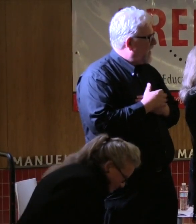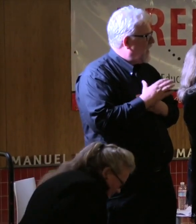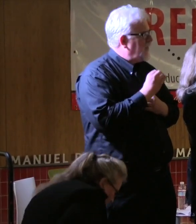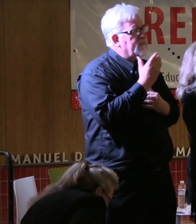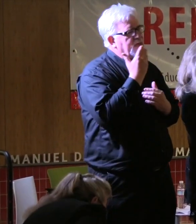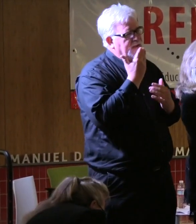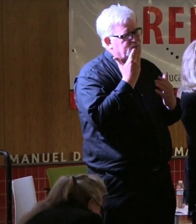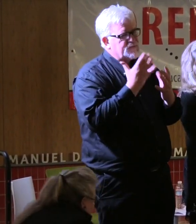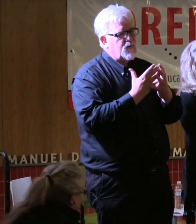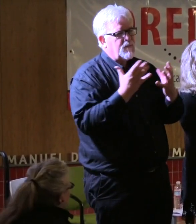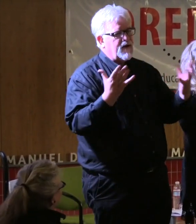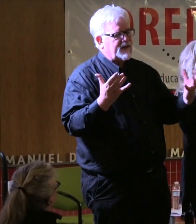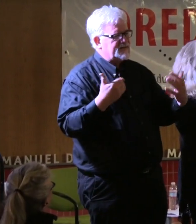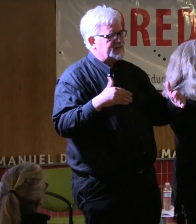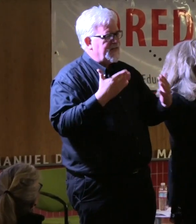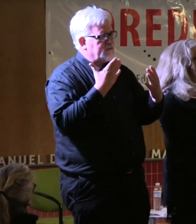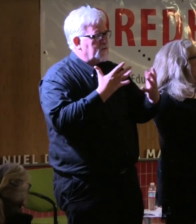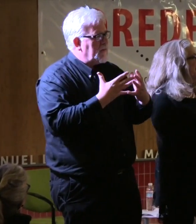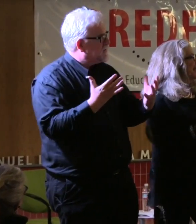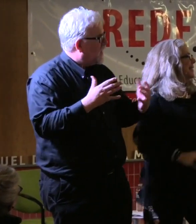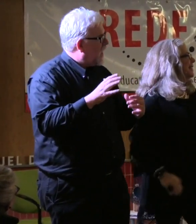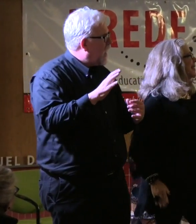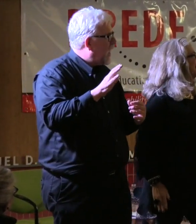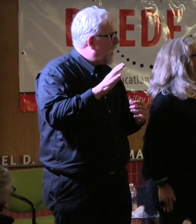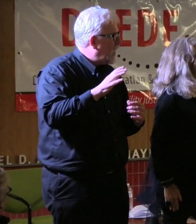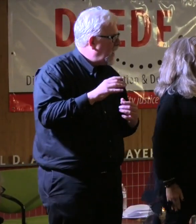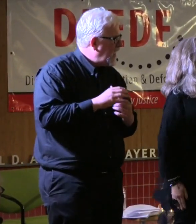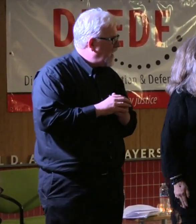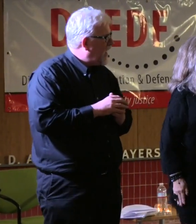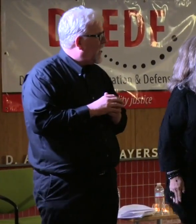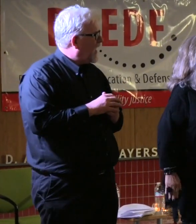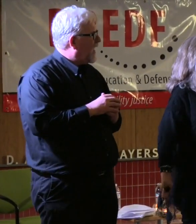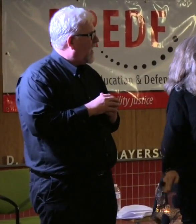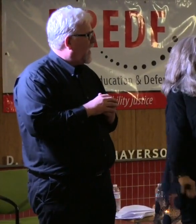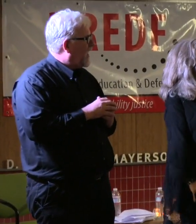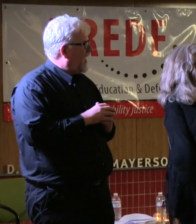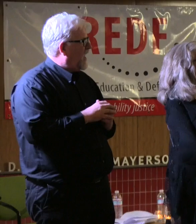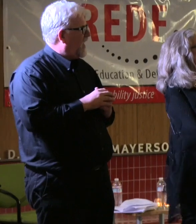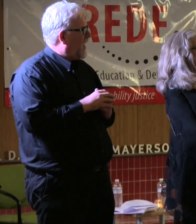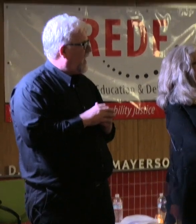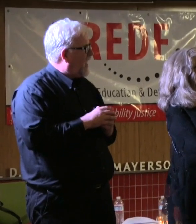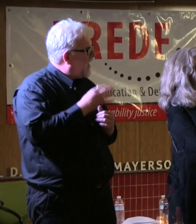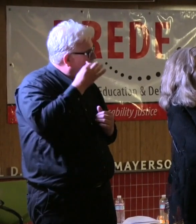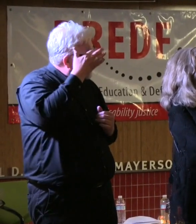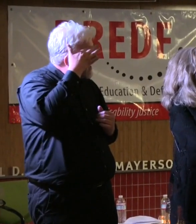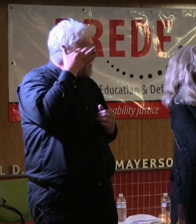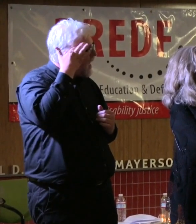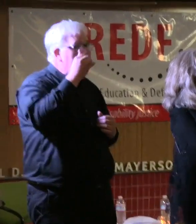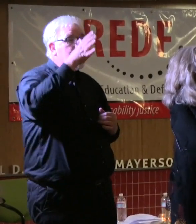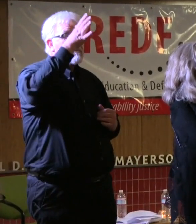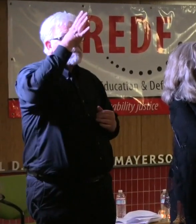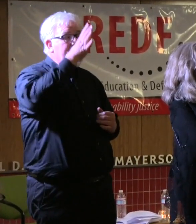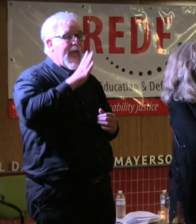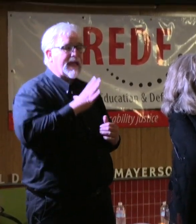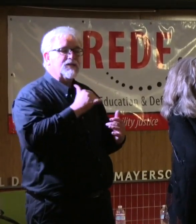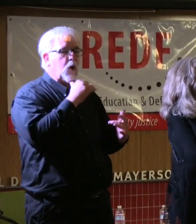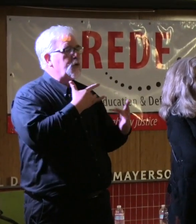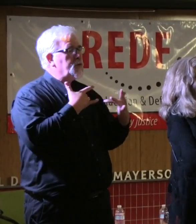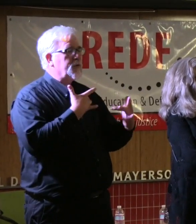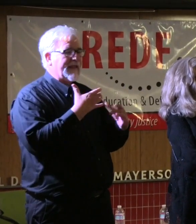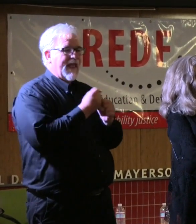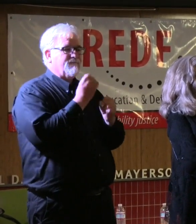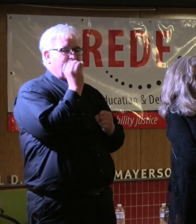Thank you so much. Now, I've just been given a bouquet of flowers. Men don't usually get flowers.